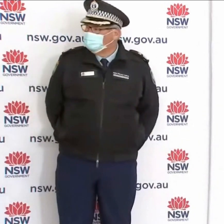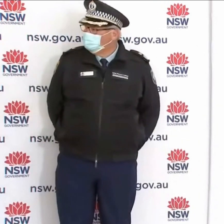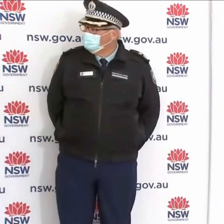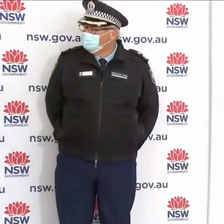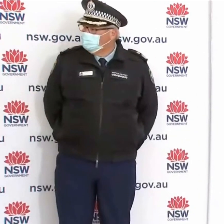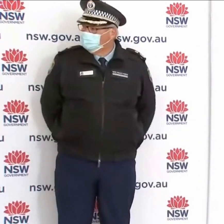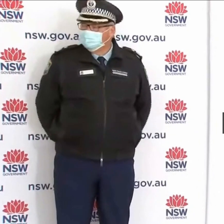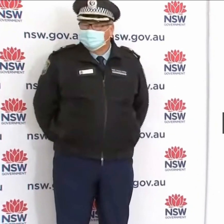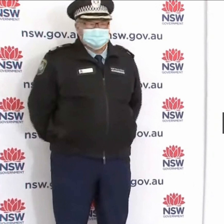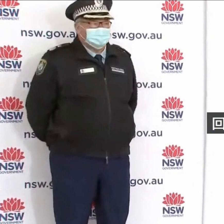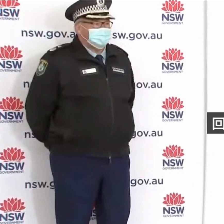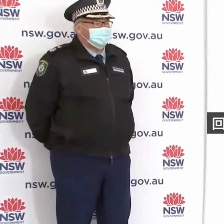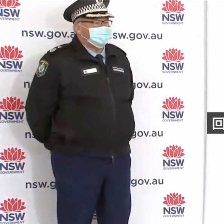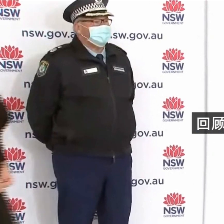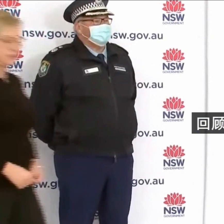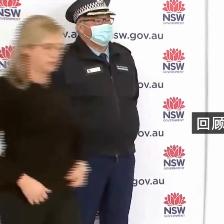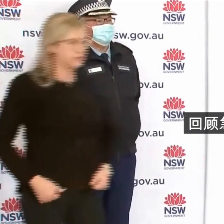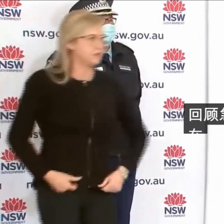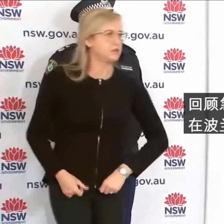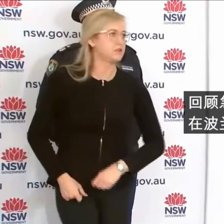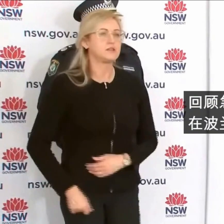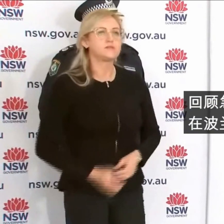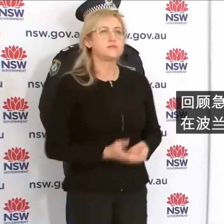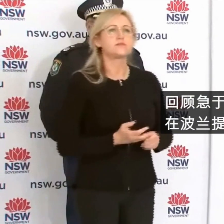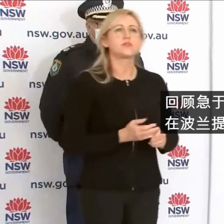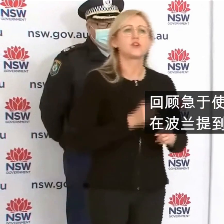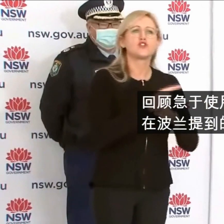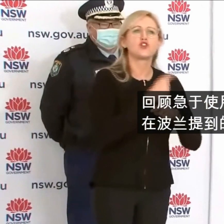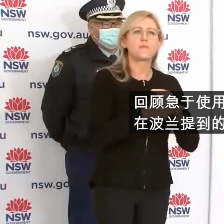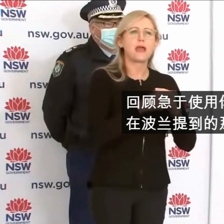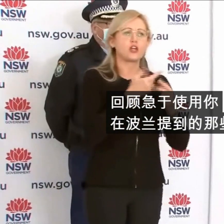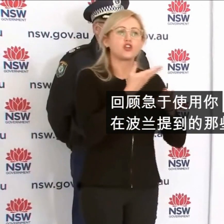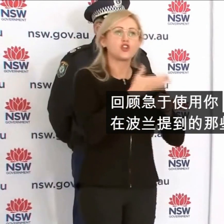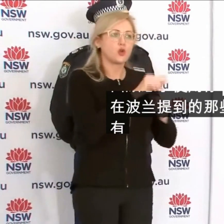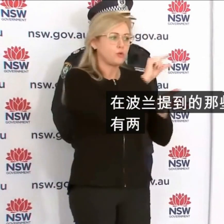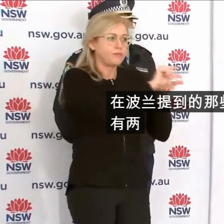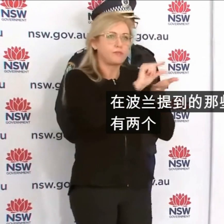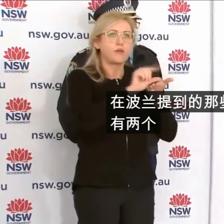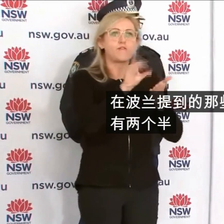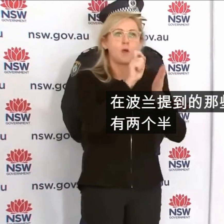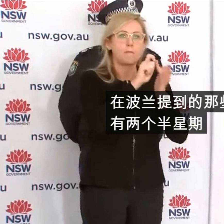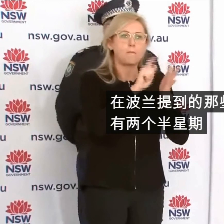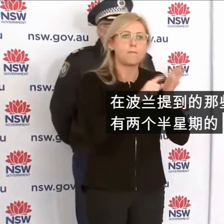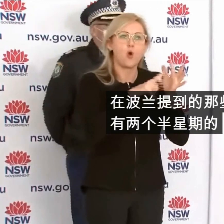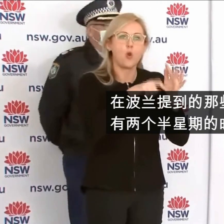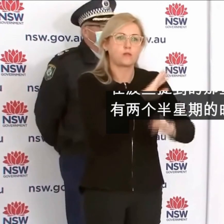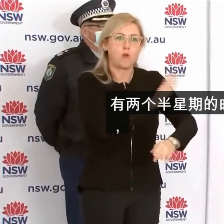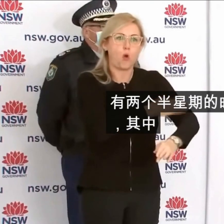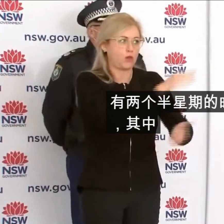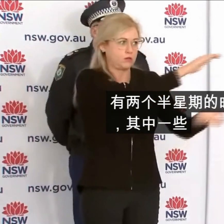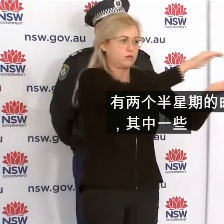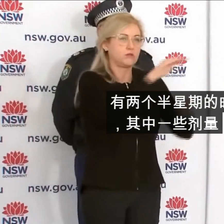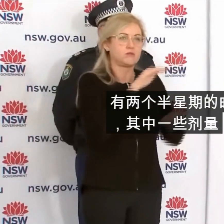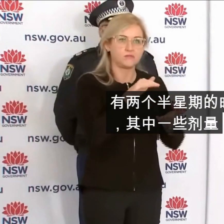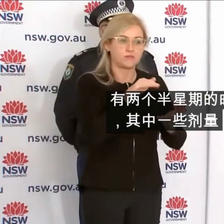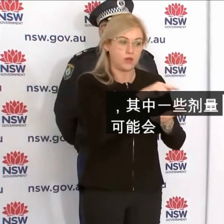Pfizer doses that you mentioned, on the rush to use those Pfizer doses you mentioned from Poland, you mentioned there's a 2.5-week period. Is there